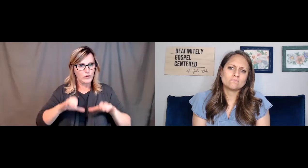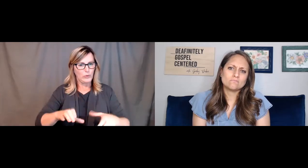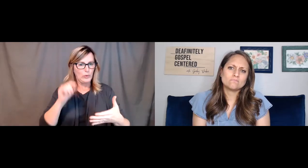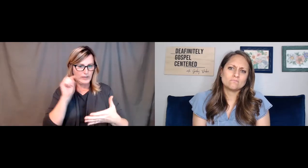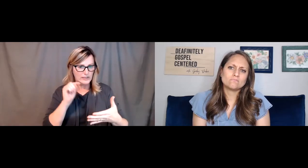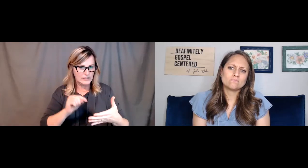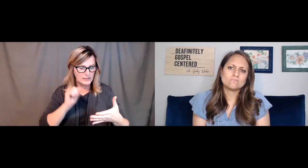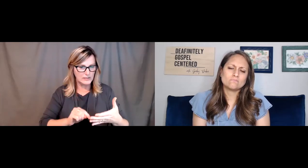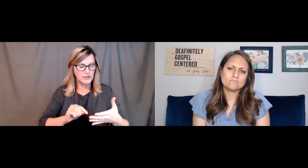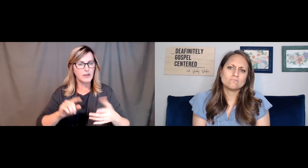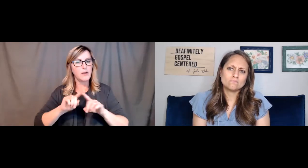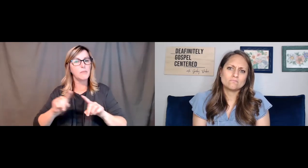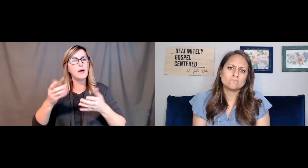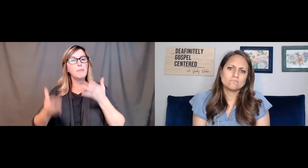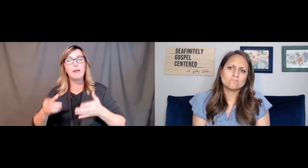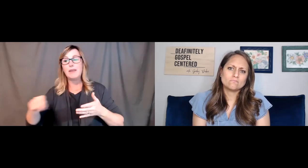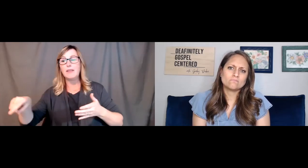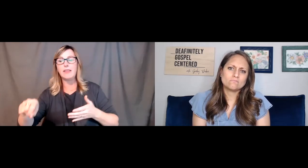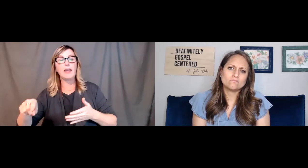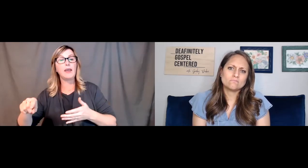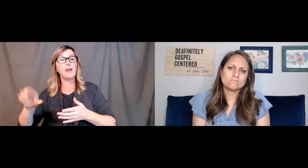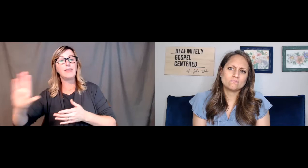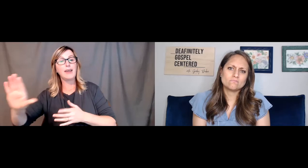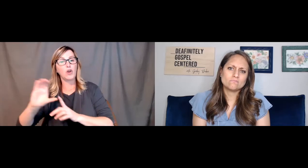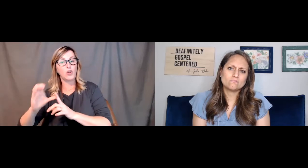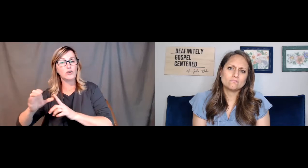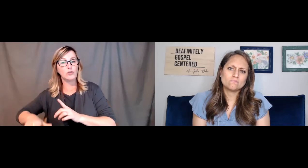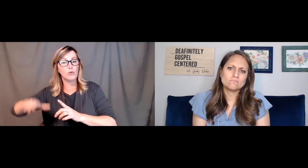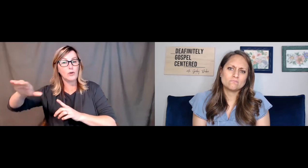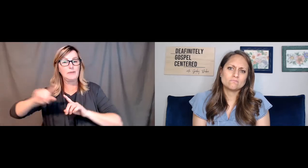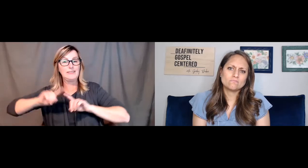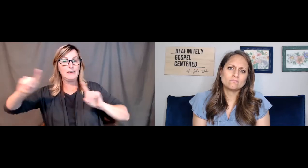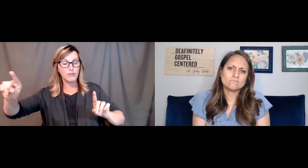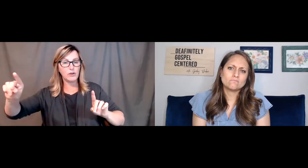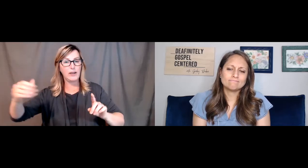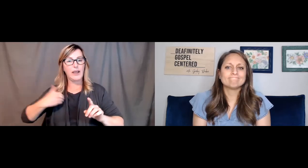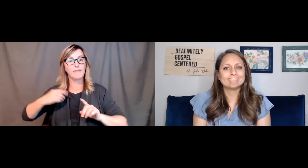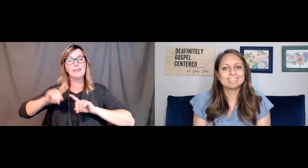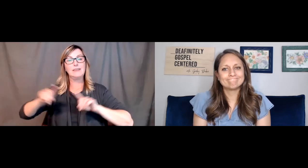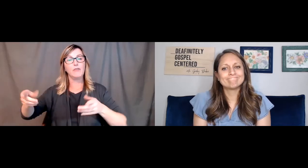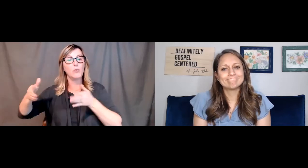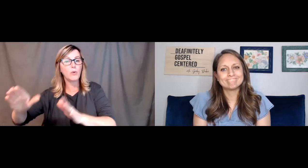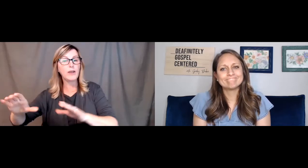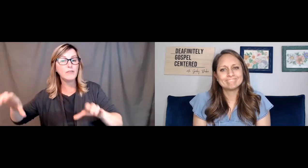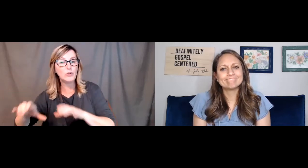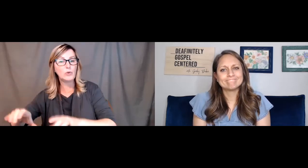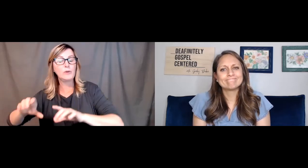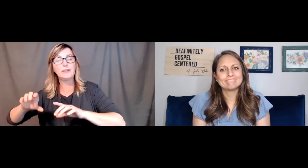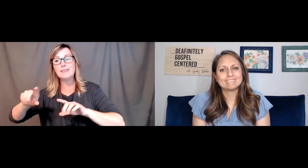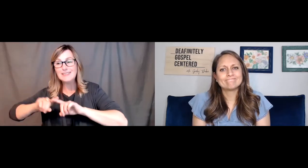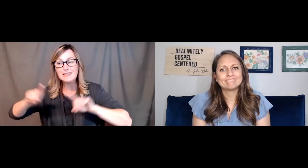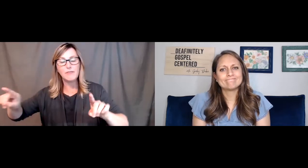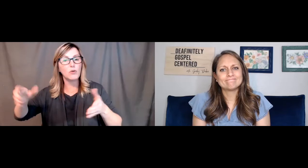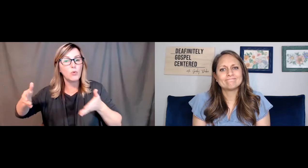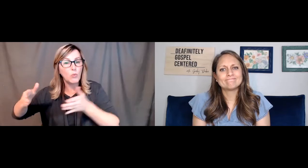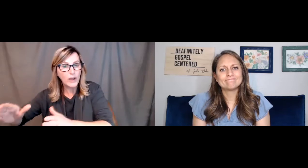So I have my way of doing things, but maybe a person has a different culture or a different